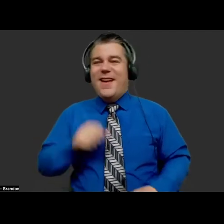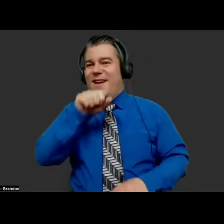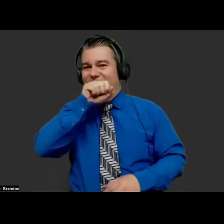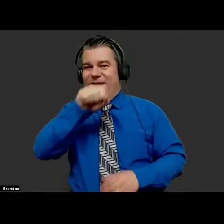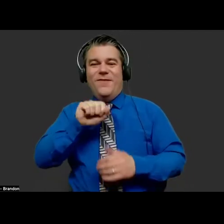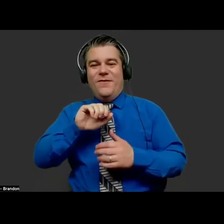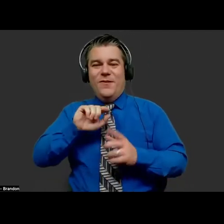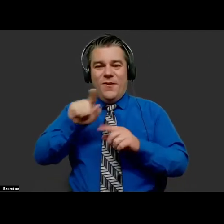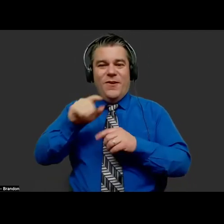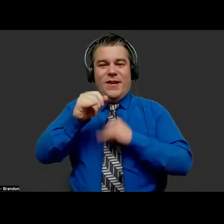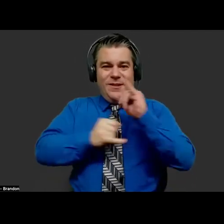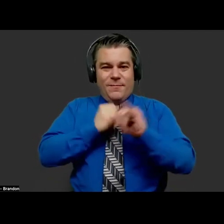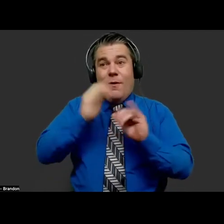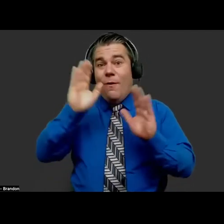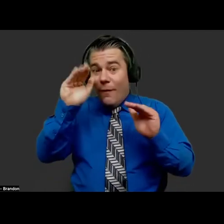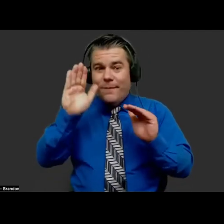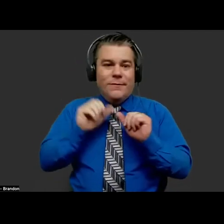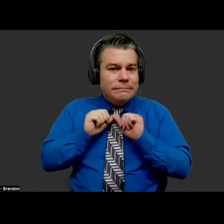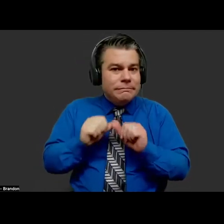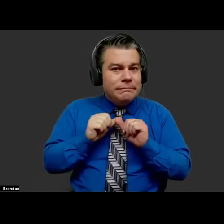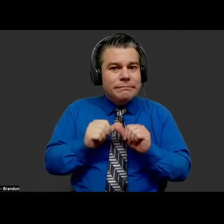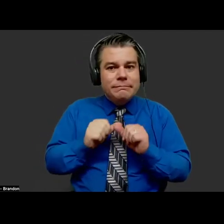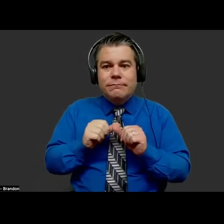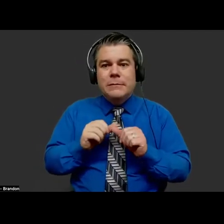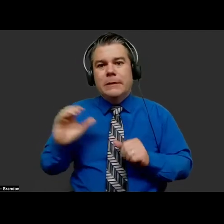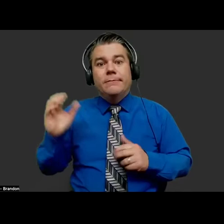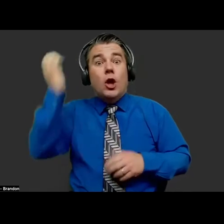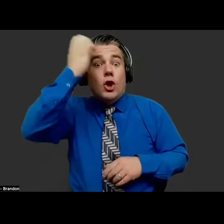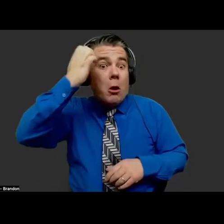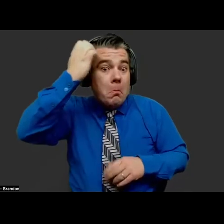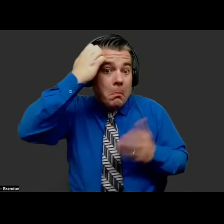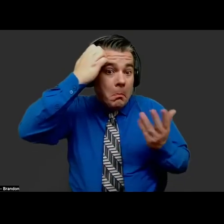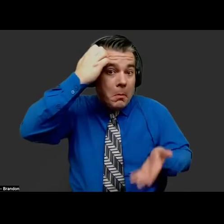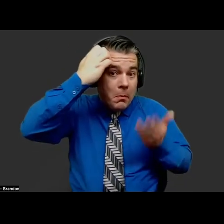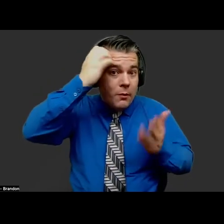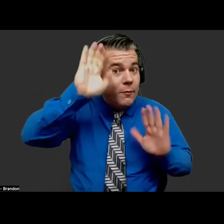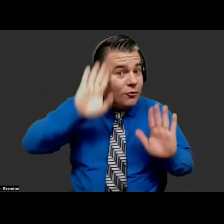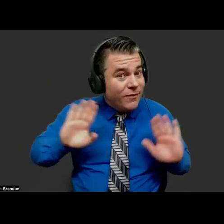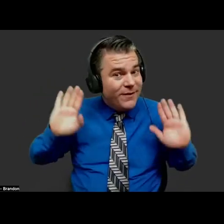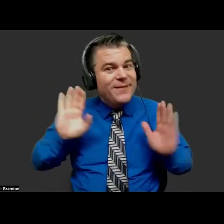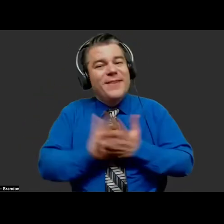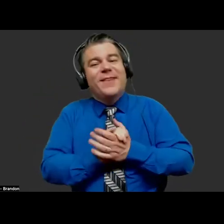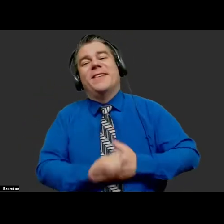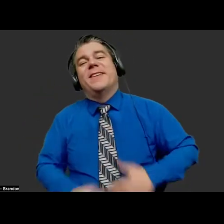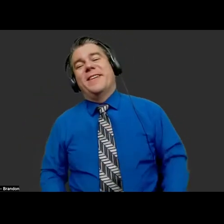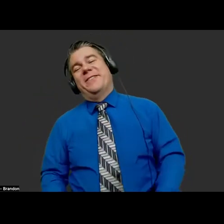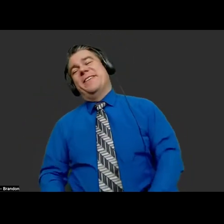I'm really hoping we're continuing to look in Europe. Maybe that would be great.